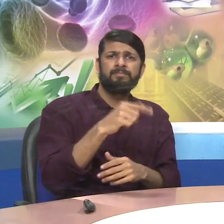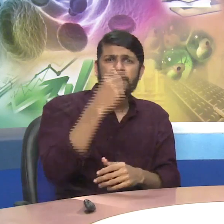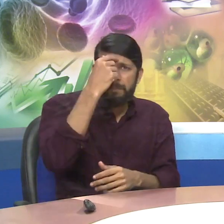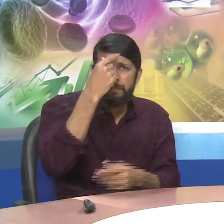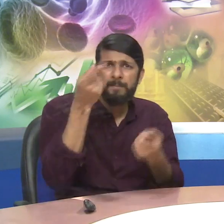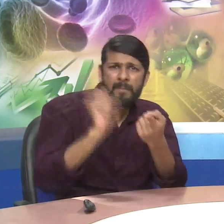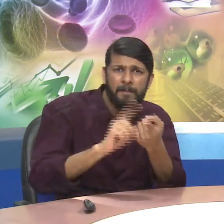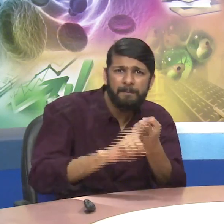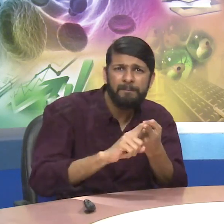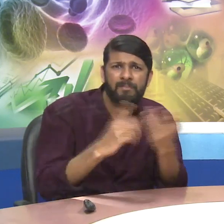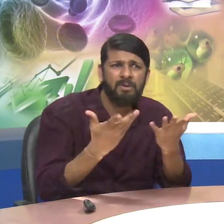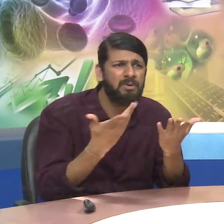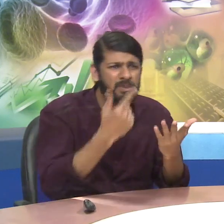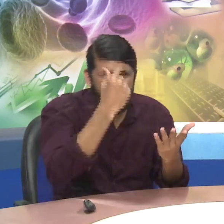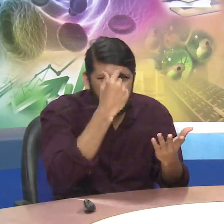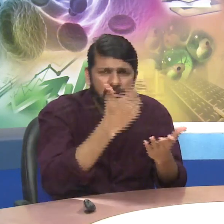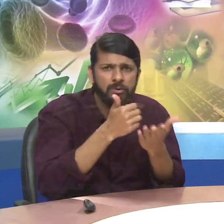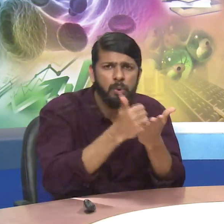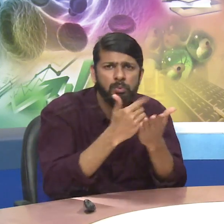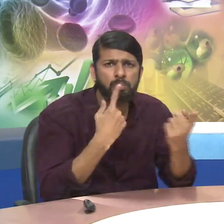concerning important issues.